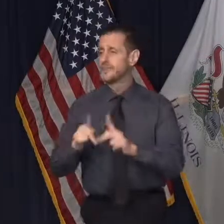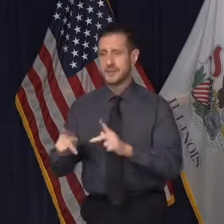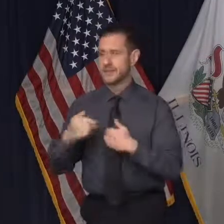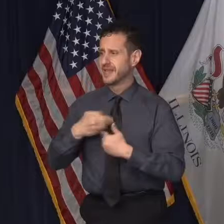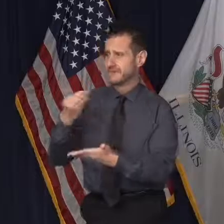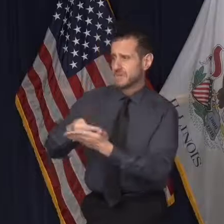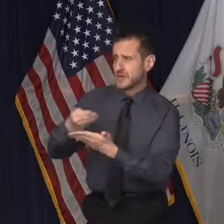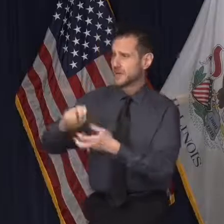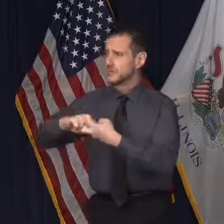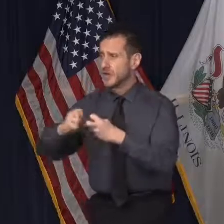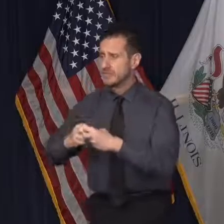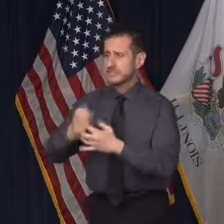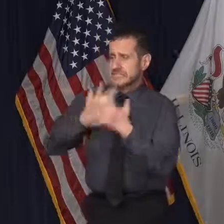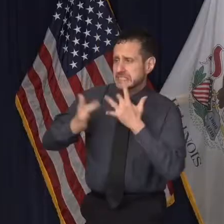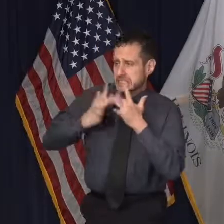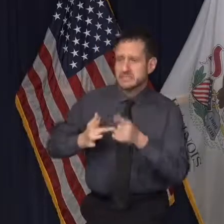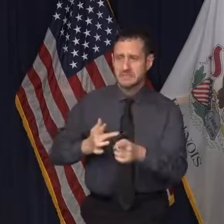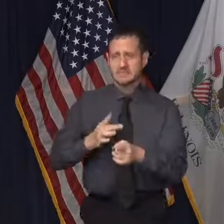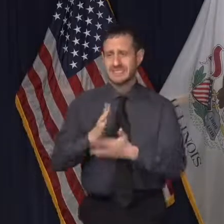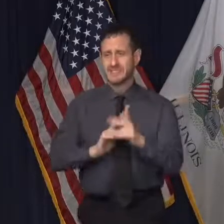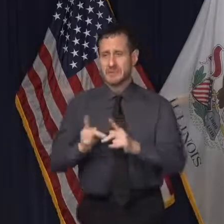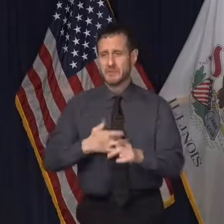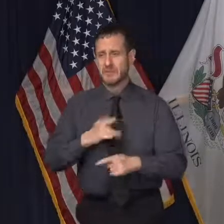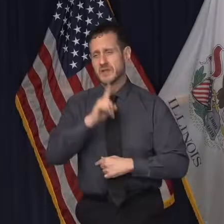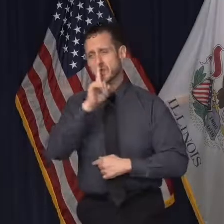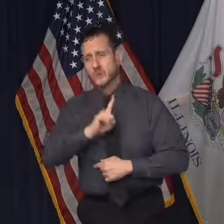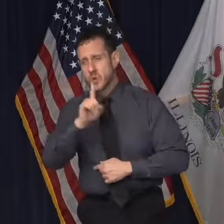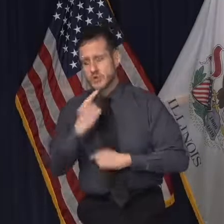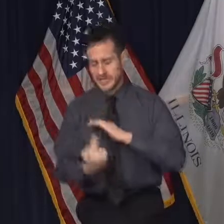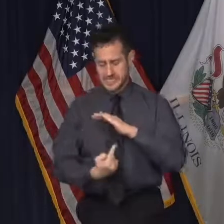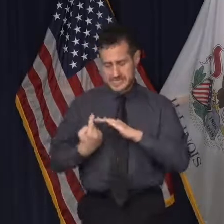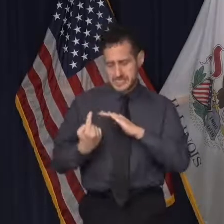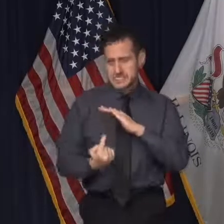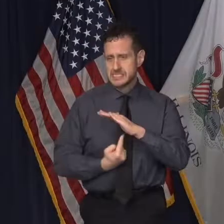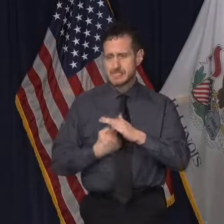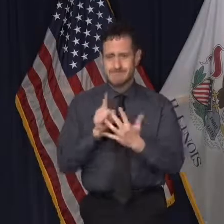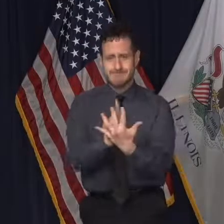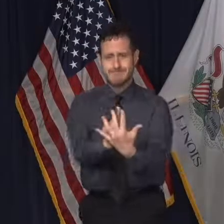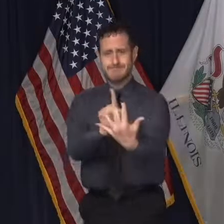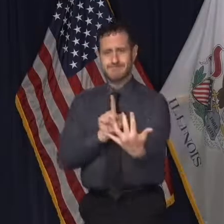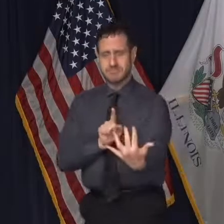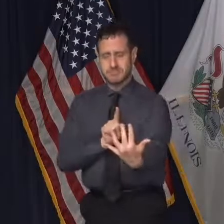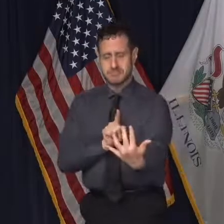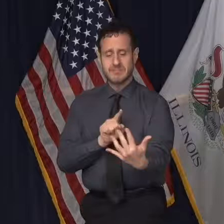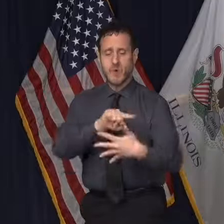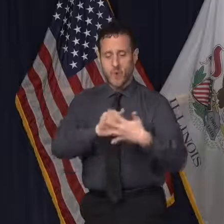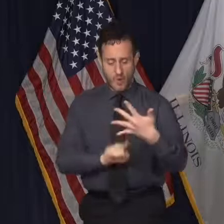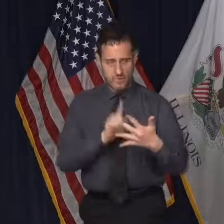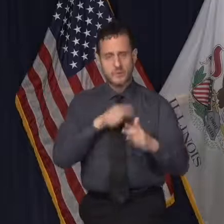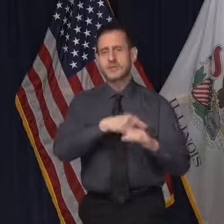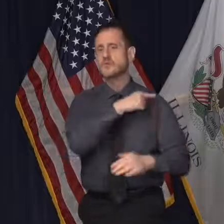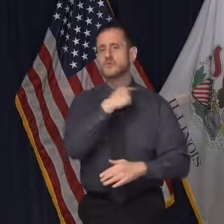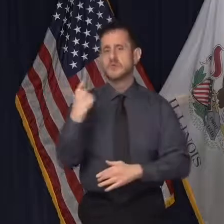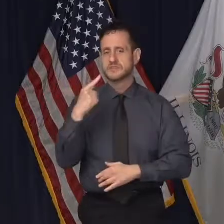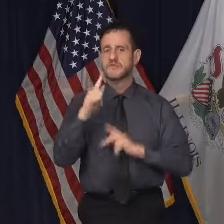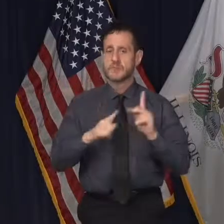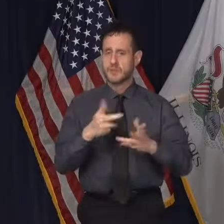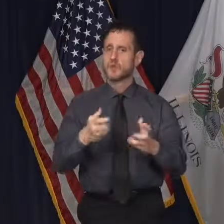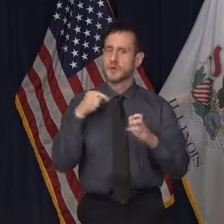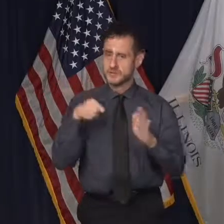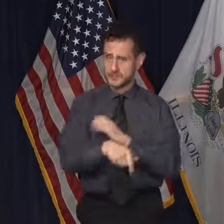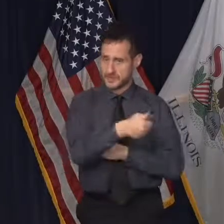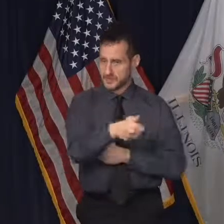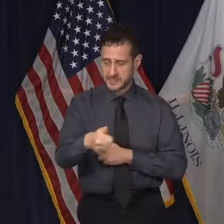and social isolation are all risk factors for suicide. If you or someone you